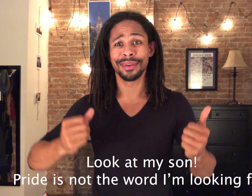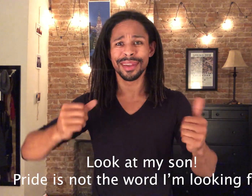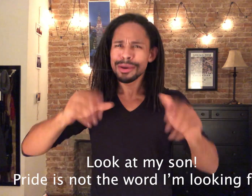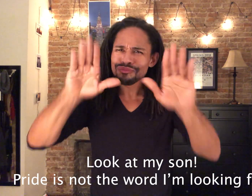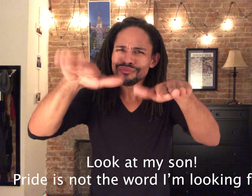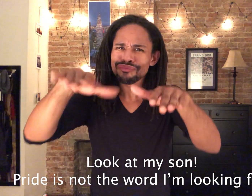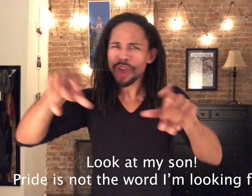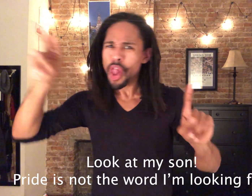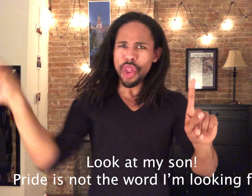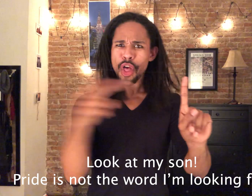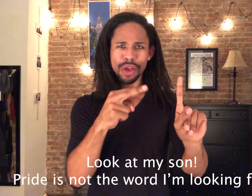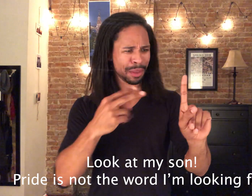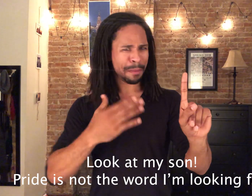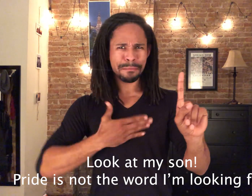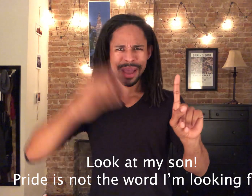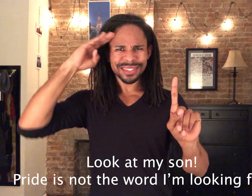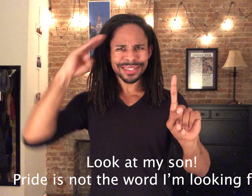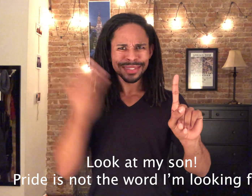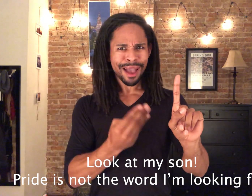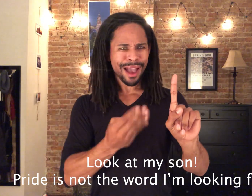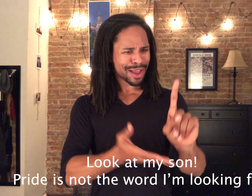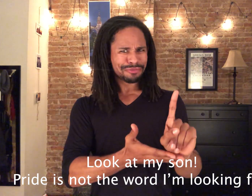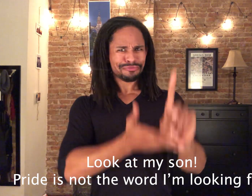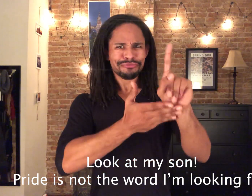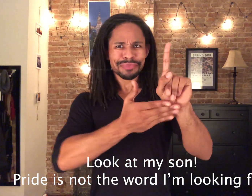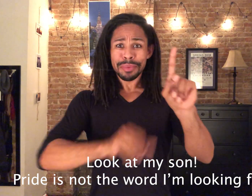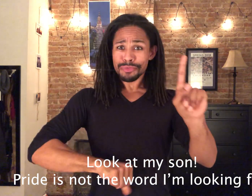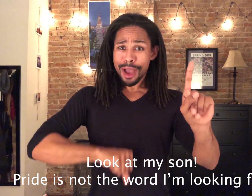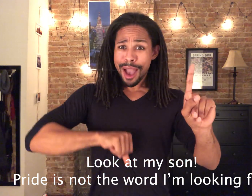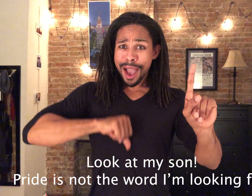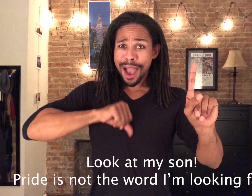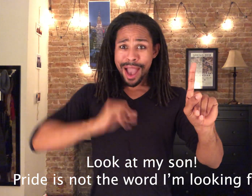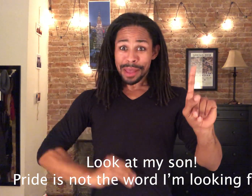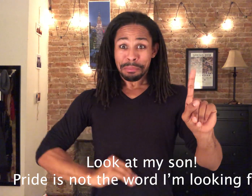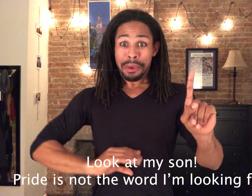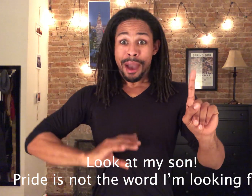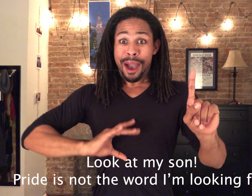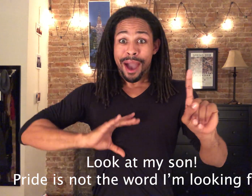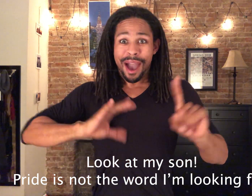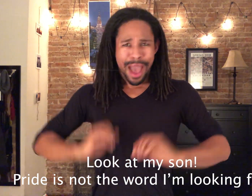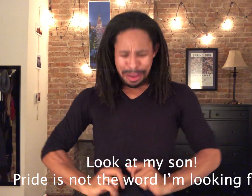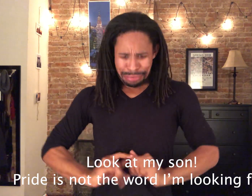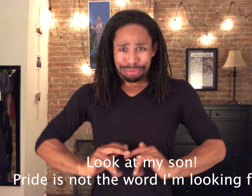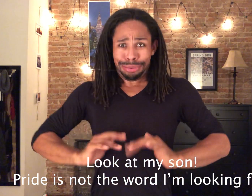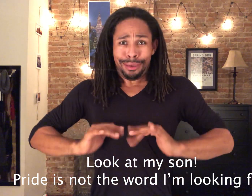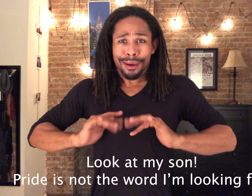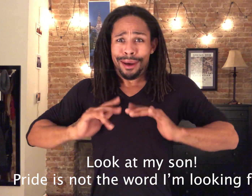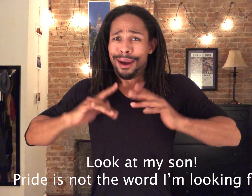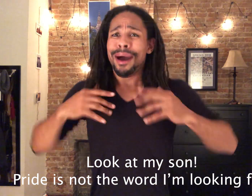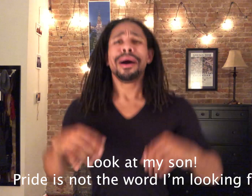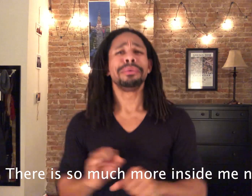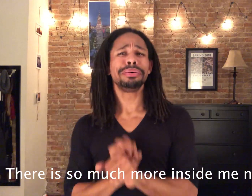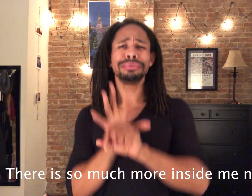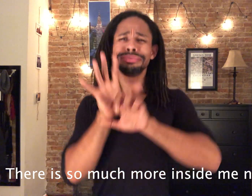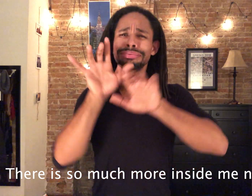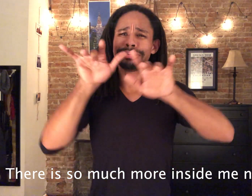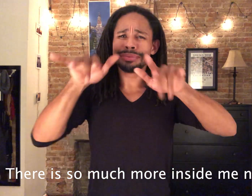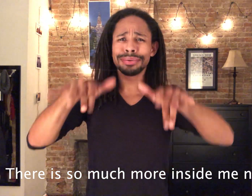look at my son Pride is not the word I'm looking for There is so much